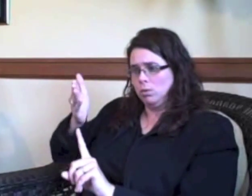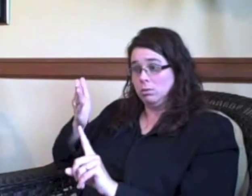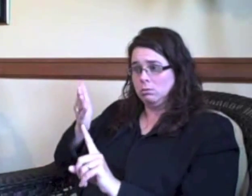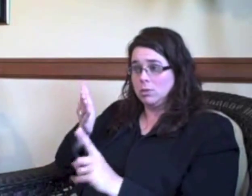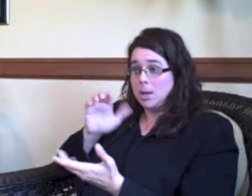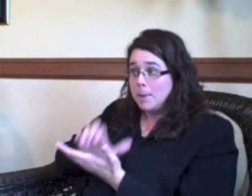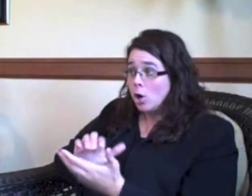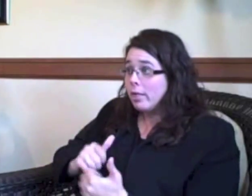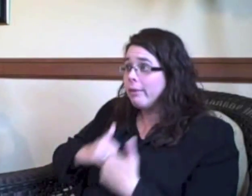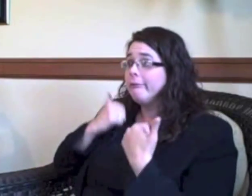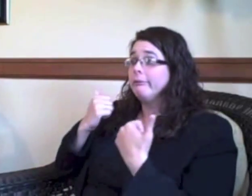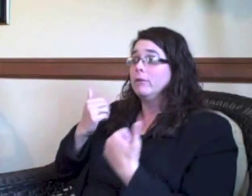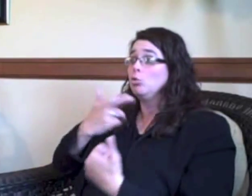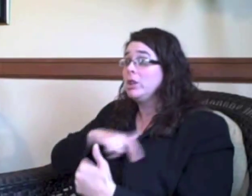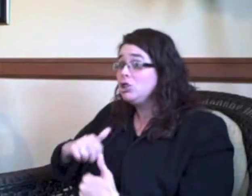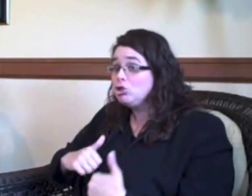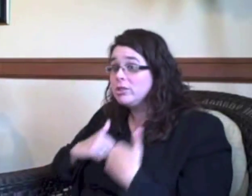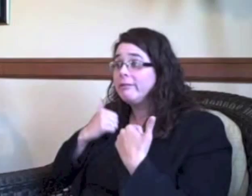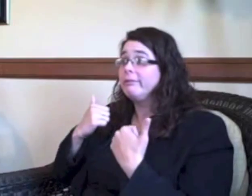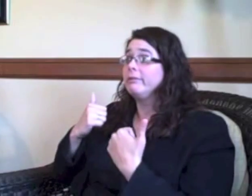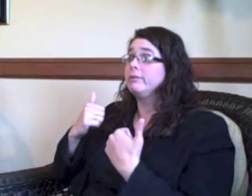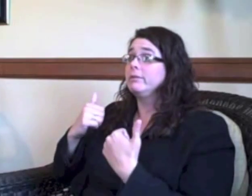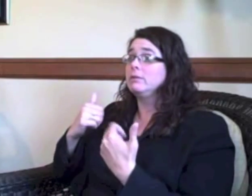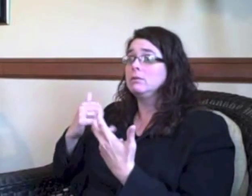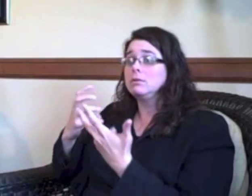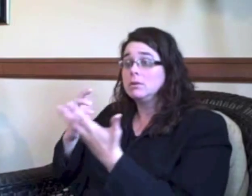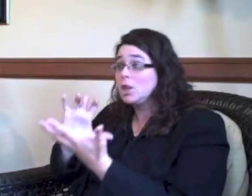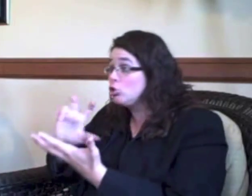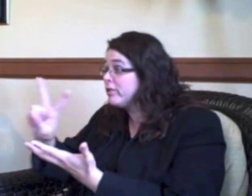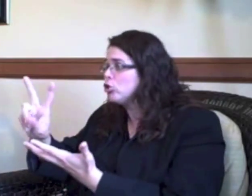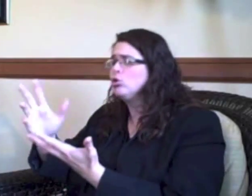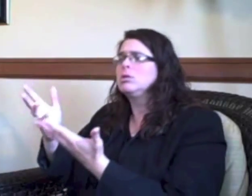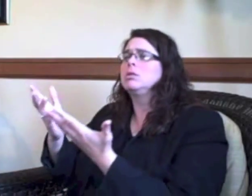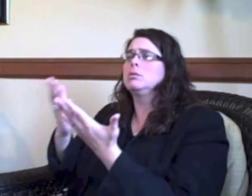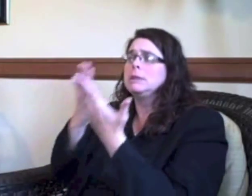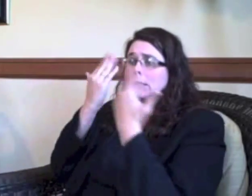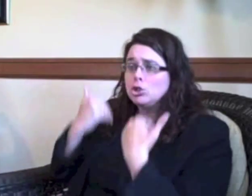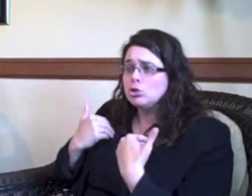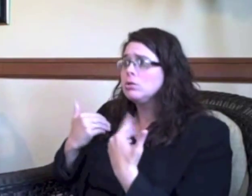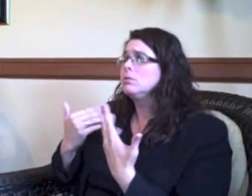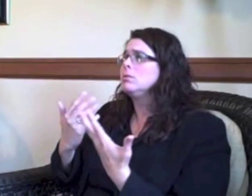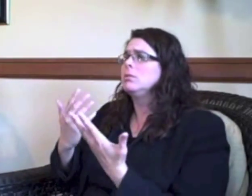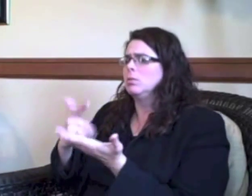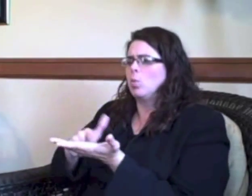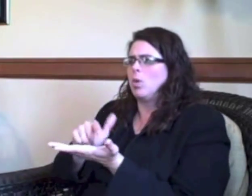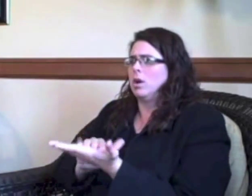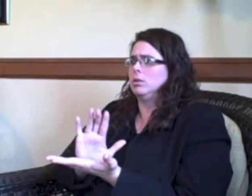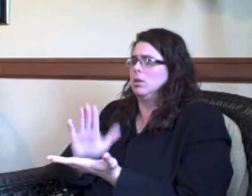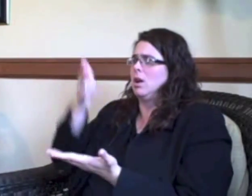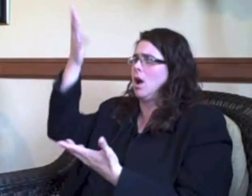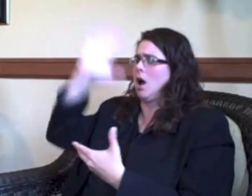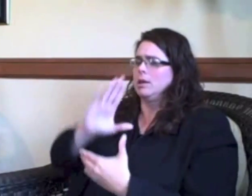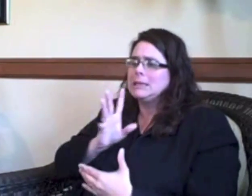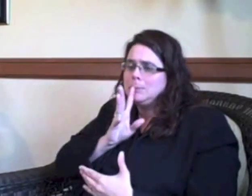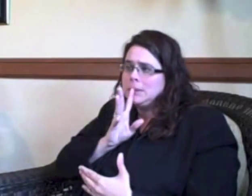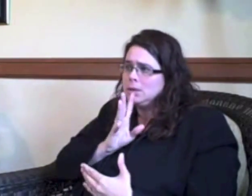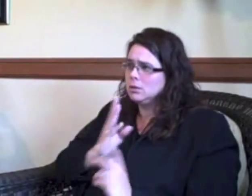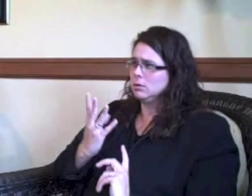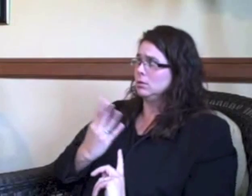God calls you and what He calls you to do, whether it's married life, religious life, as a consecrated virgin, as a nun. Let